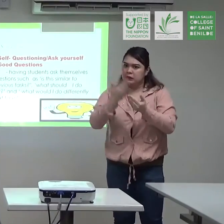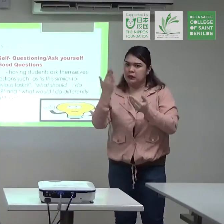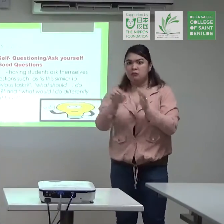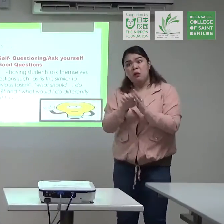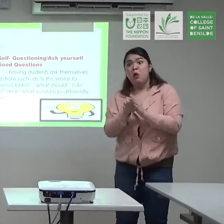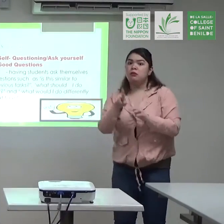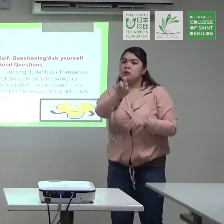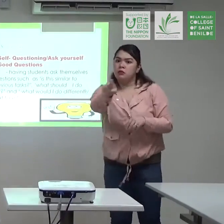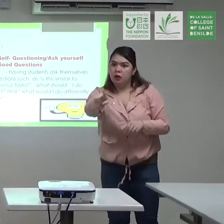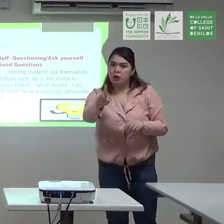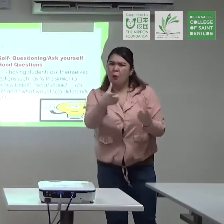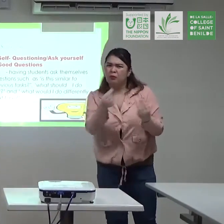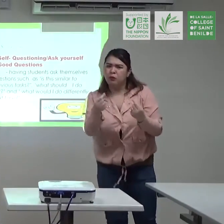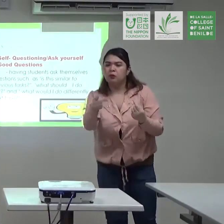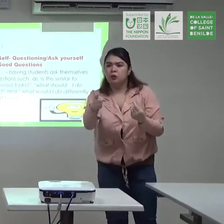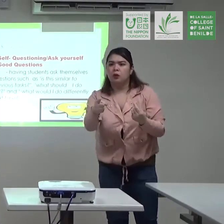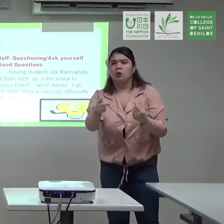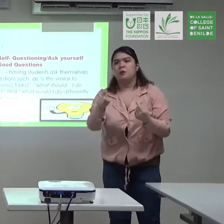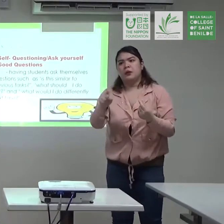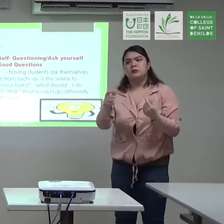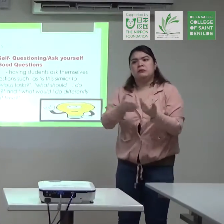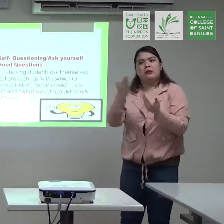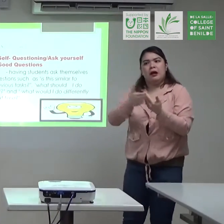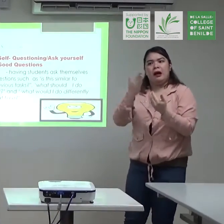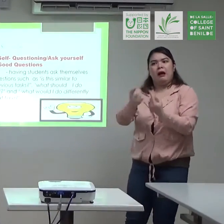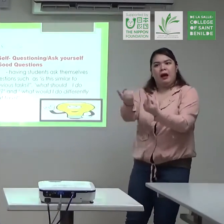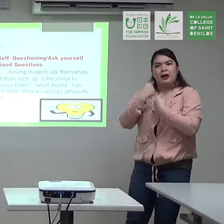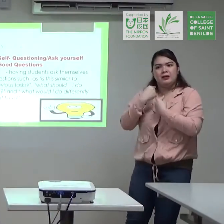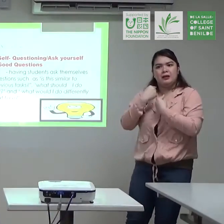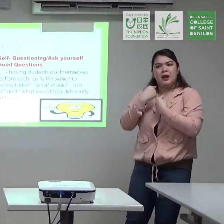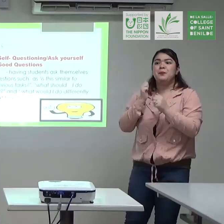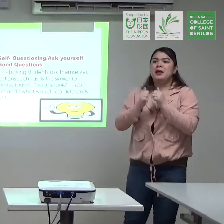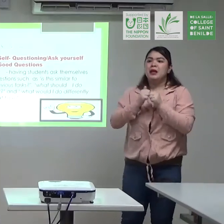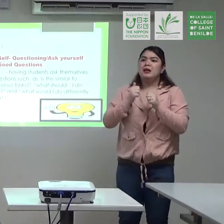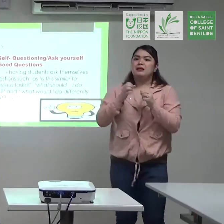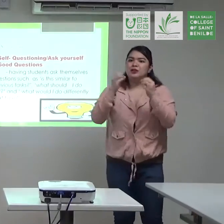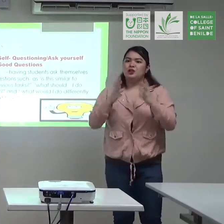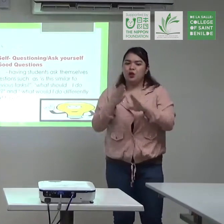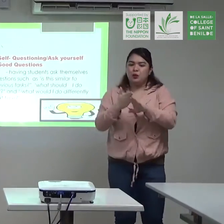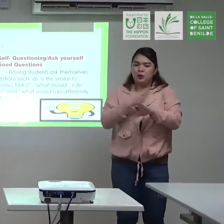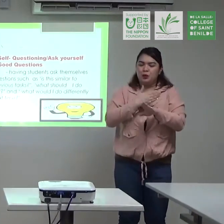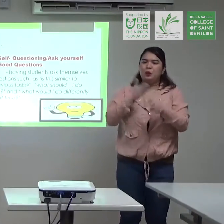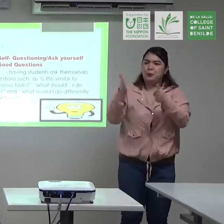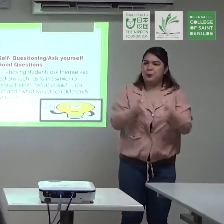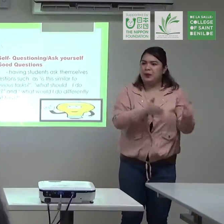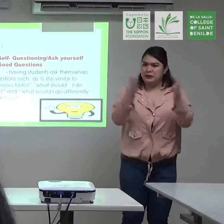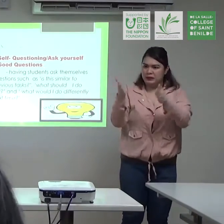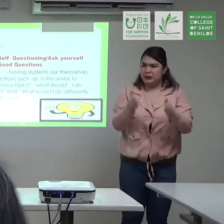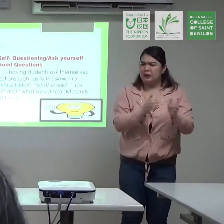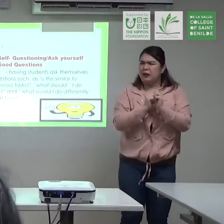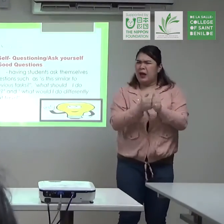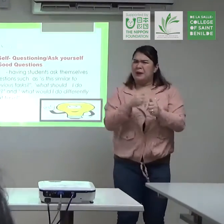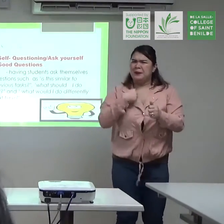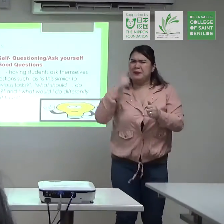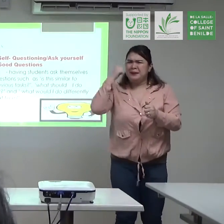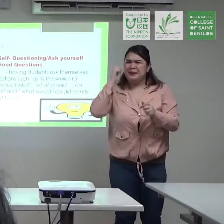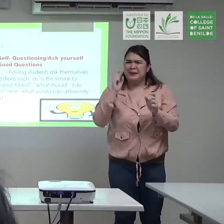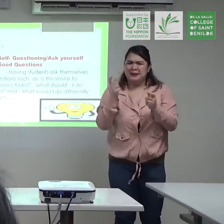gagawin ko? What are my plans? How will I go about